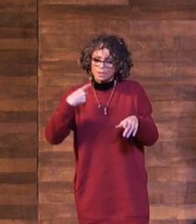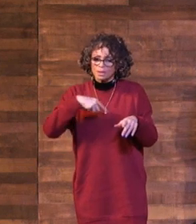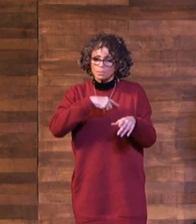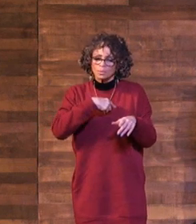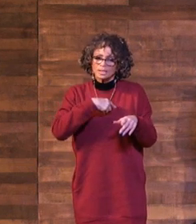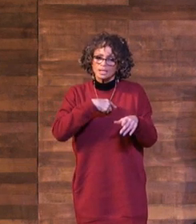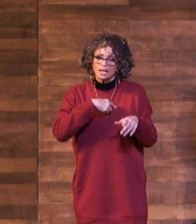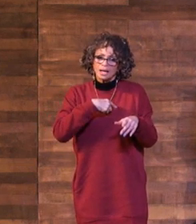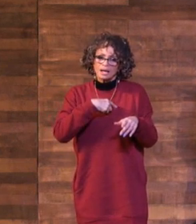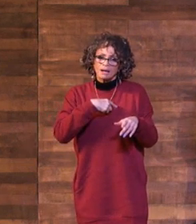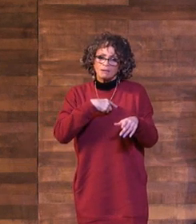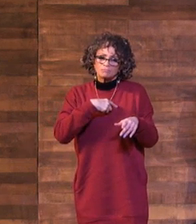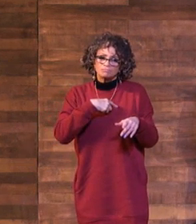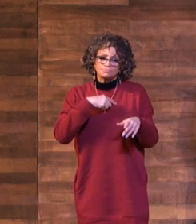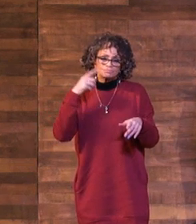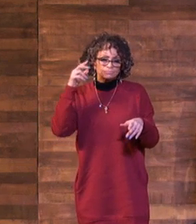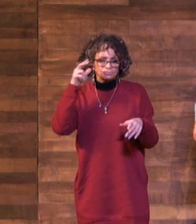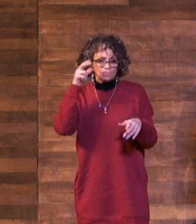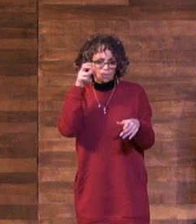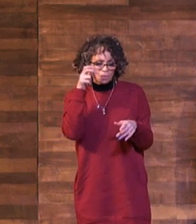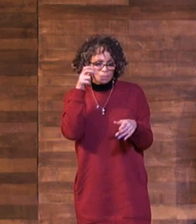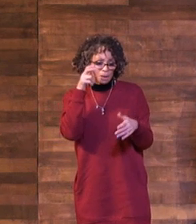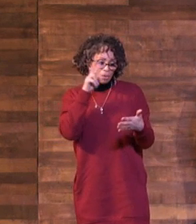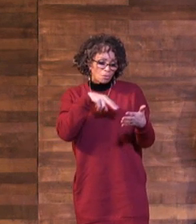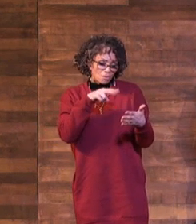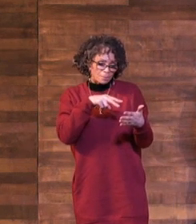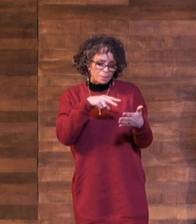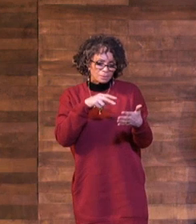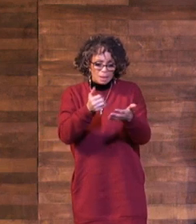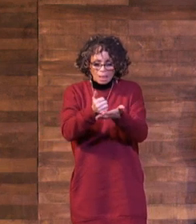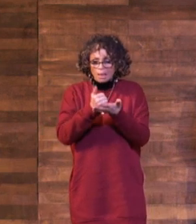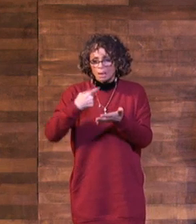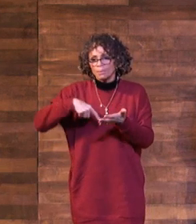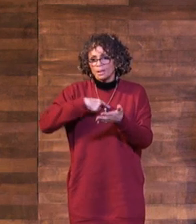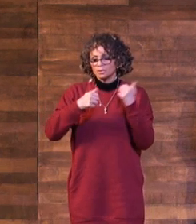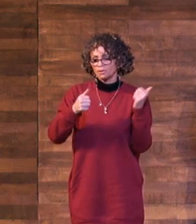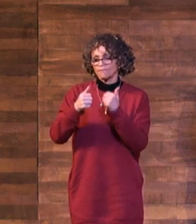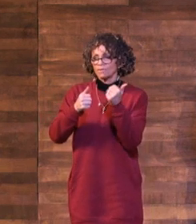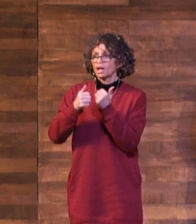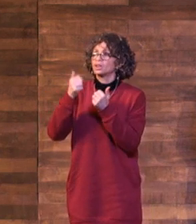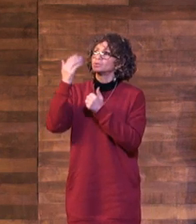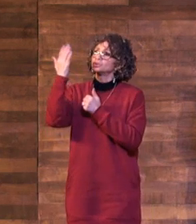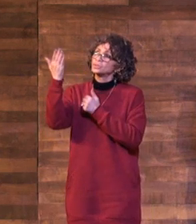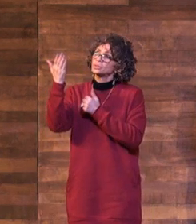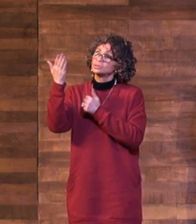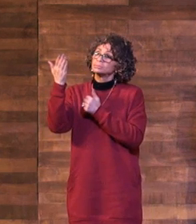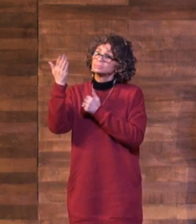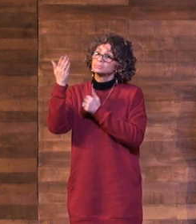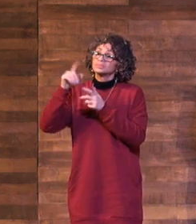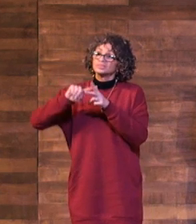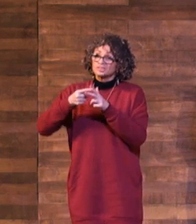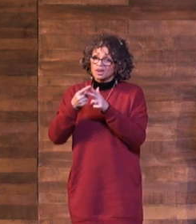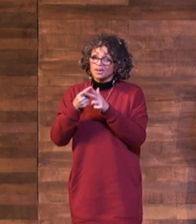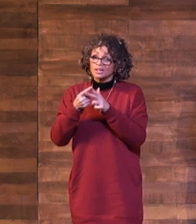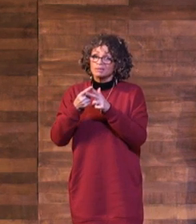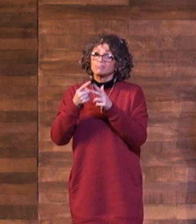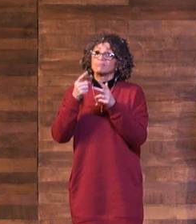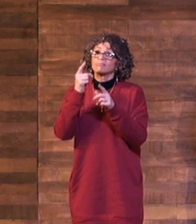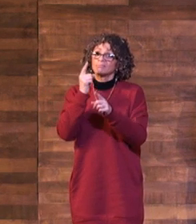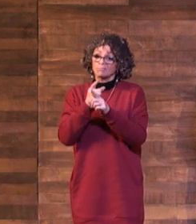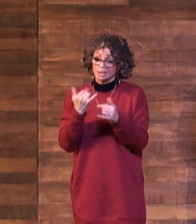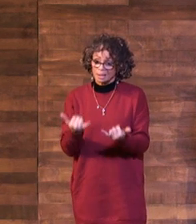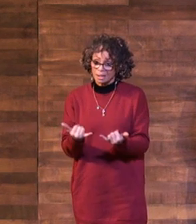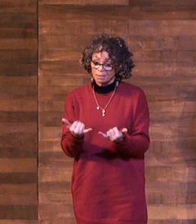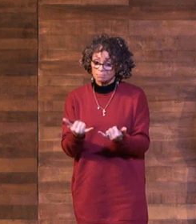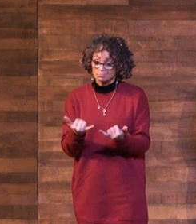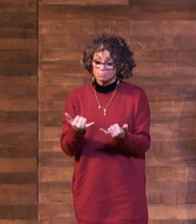us to follow you every day, starting with right now. As we go, we pray that you